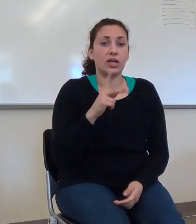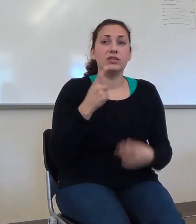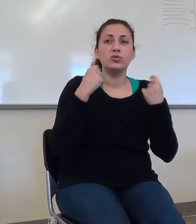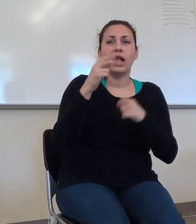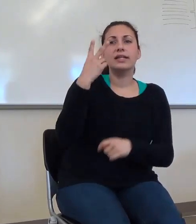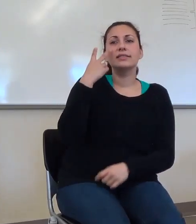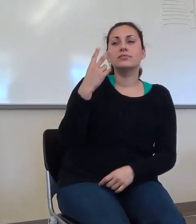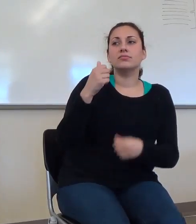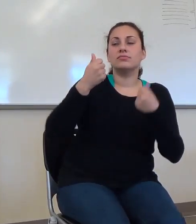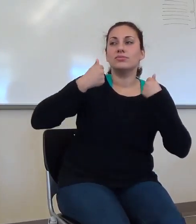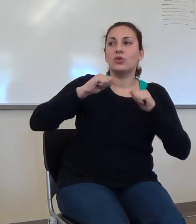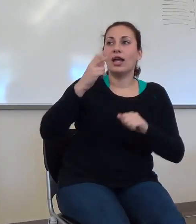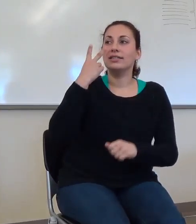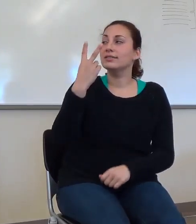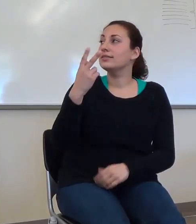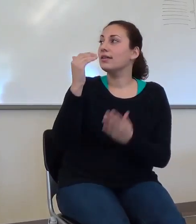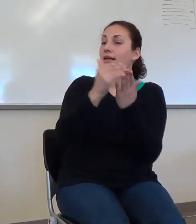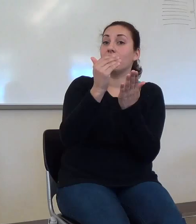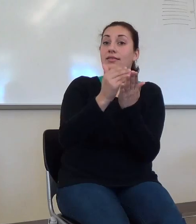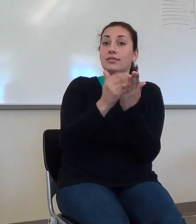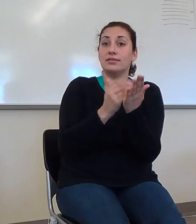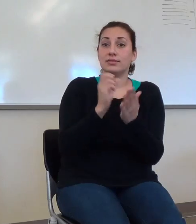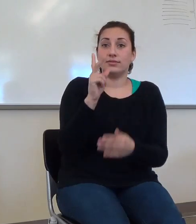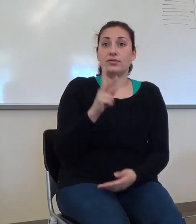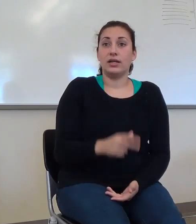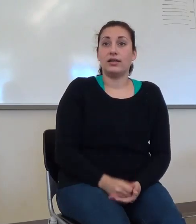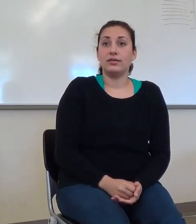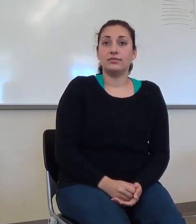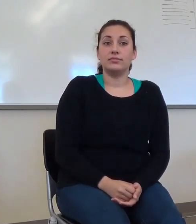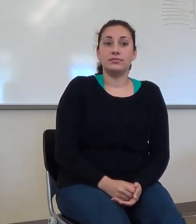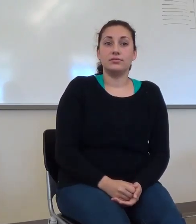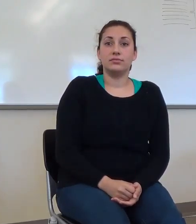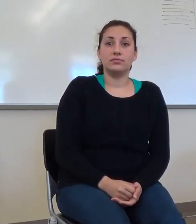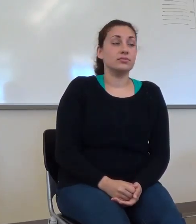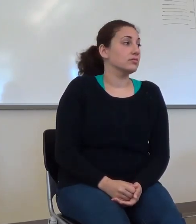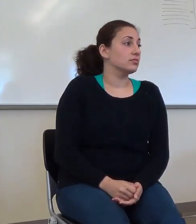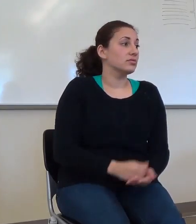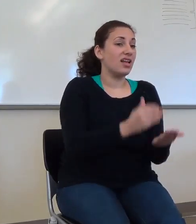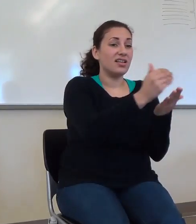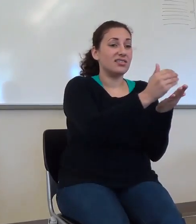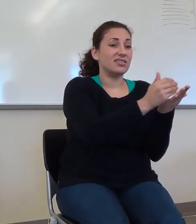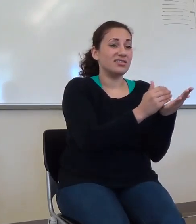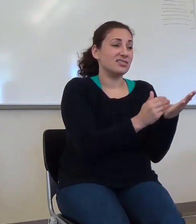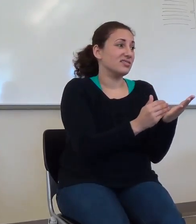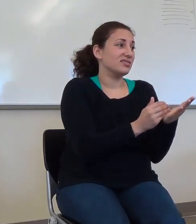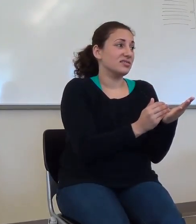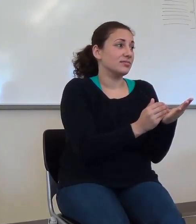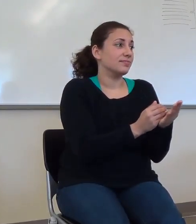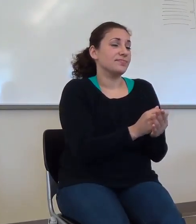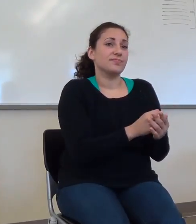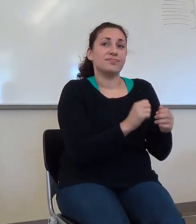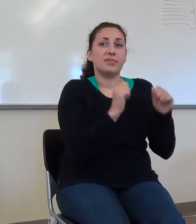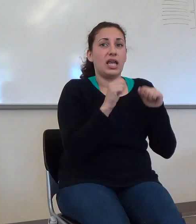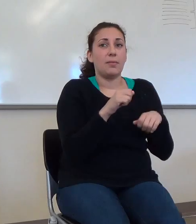be something like this, but it can the list can also just be 3 main chunks. So we'll see some of